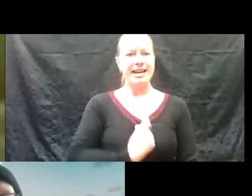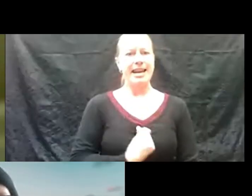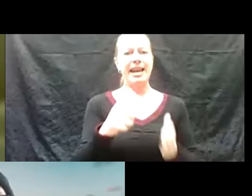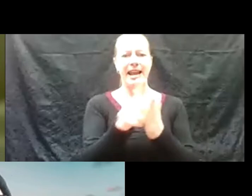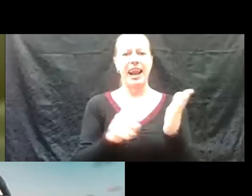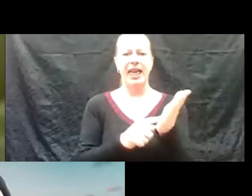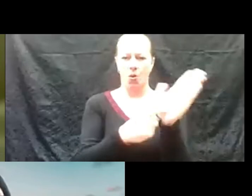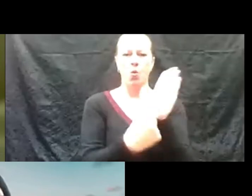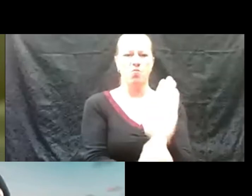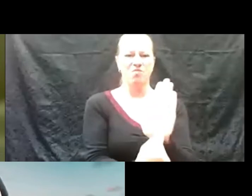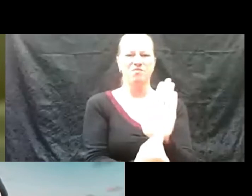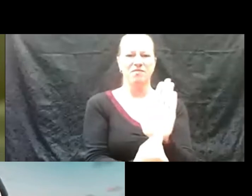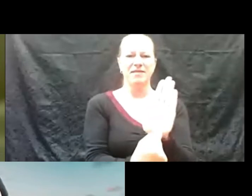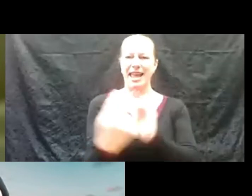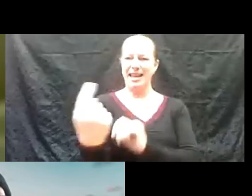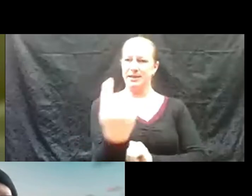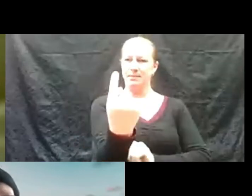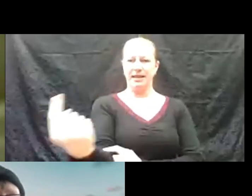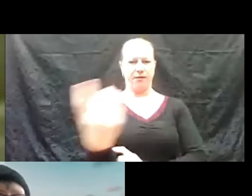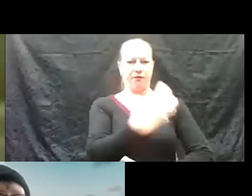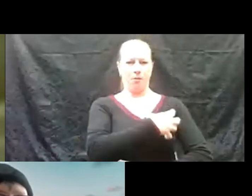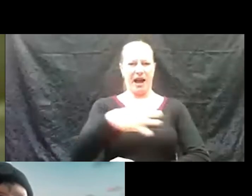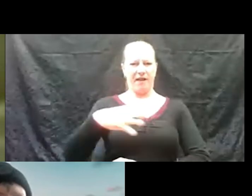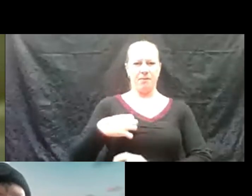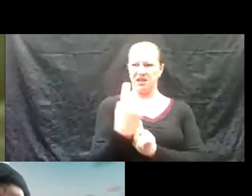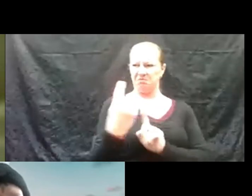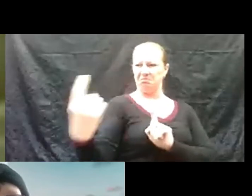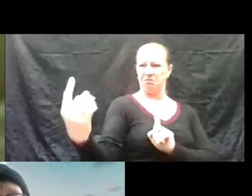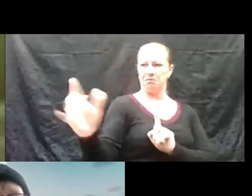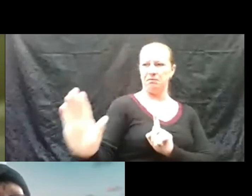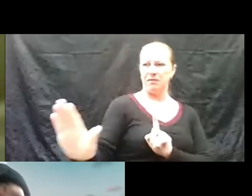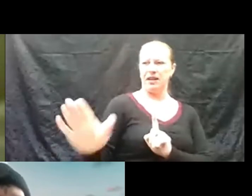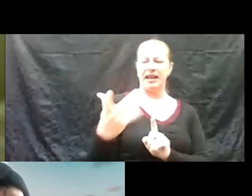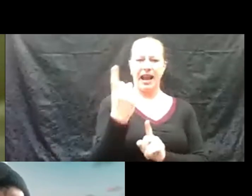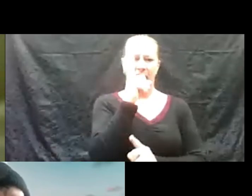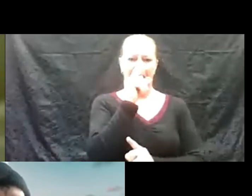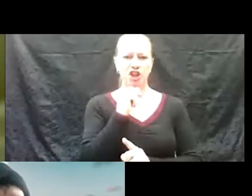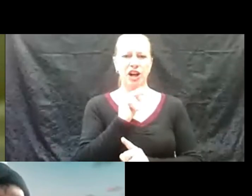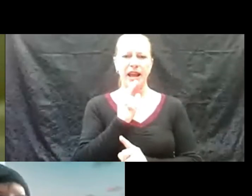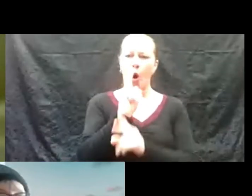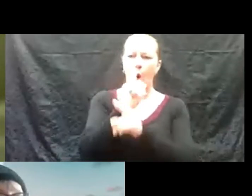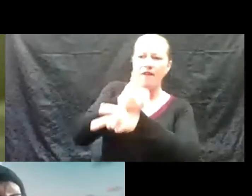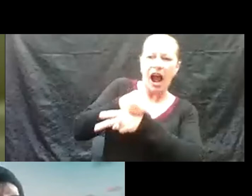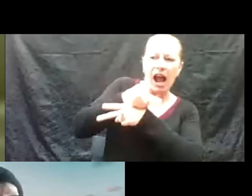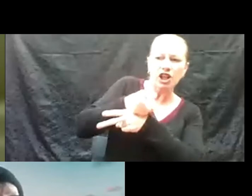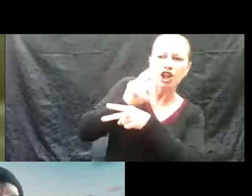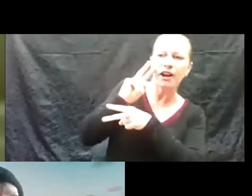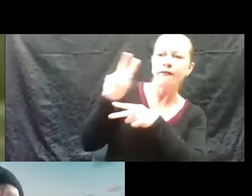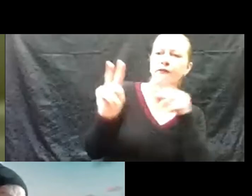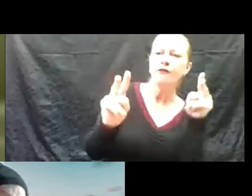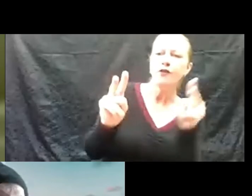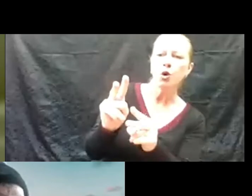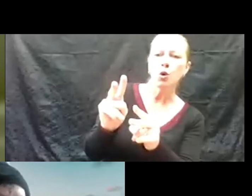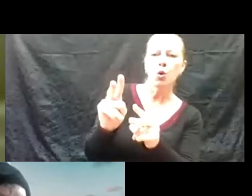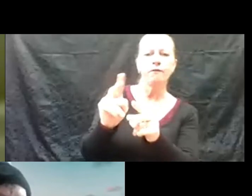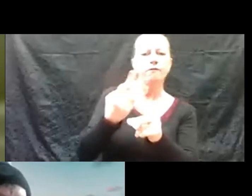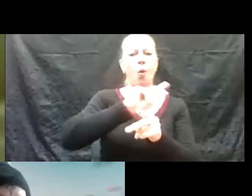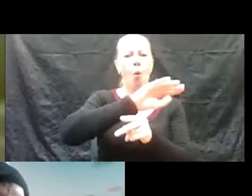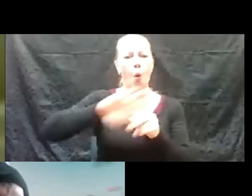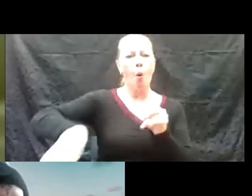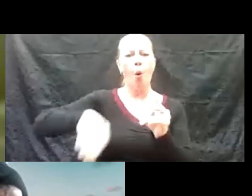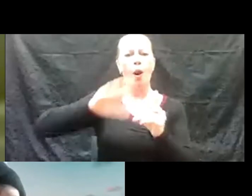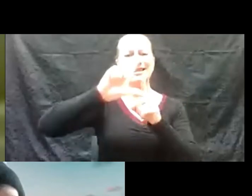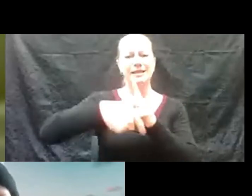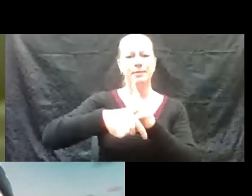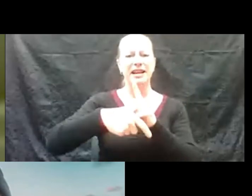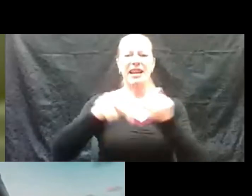entity that is independent of government that can actually have an overarching view for all disability issues and